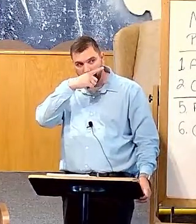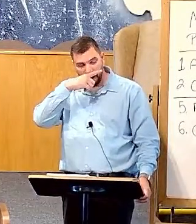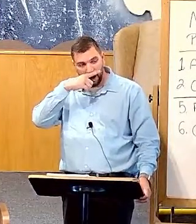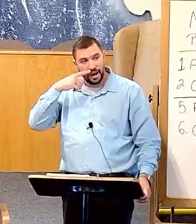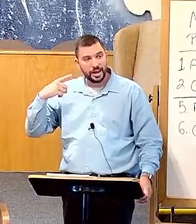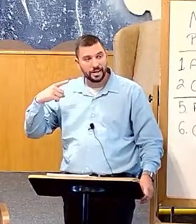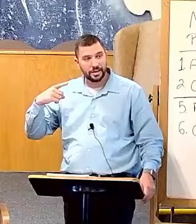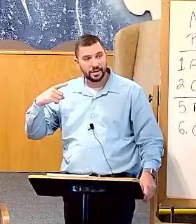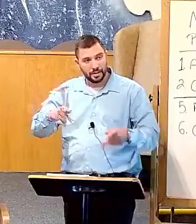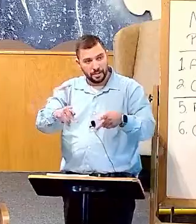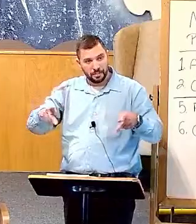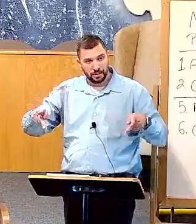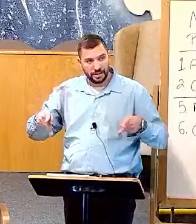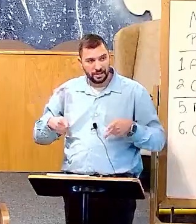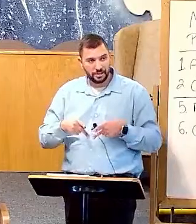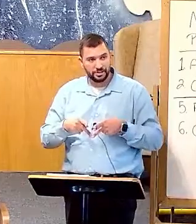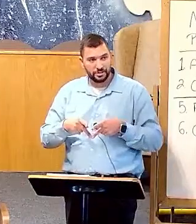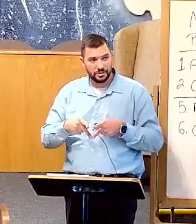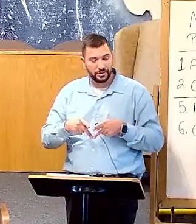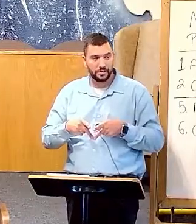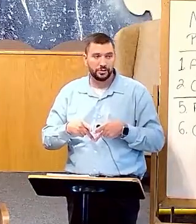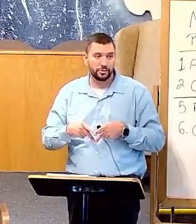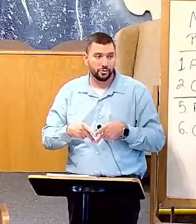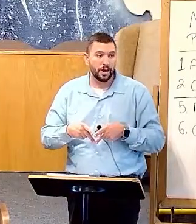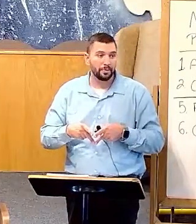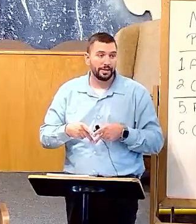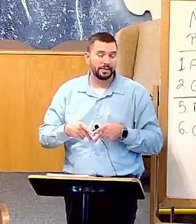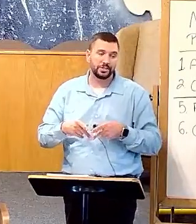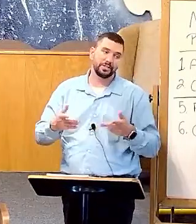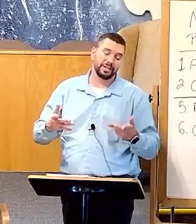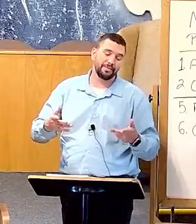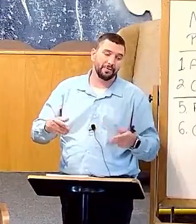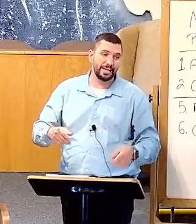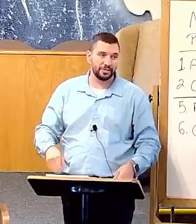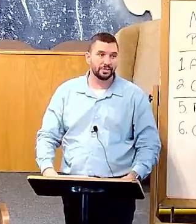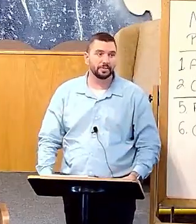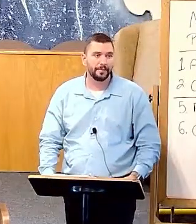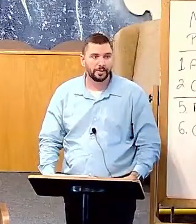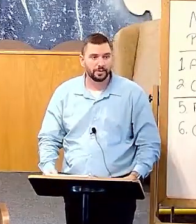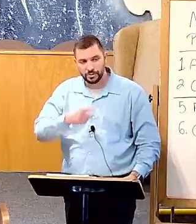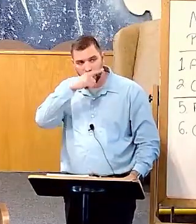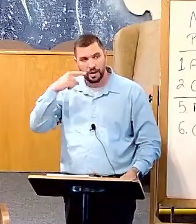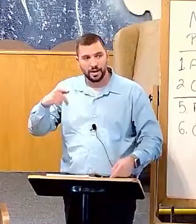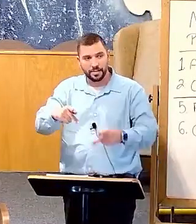Dry place. So dry place is the sign for desert. So dry place.